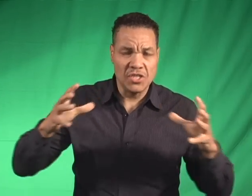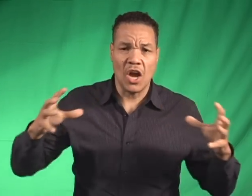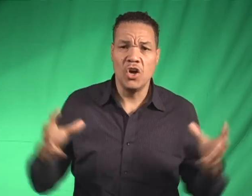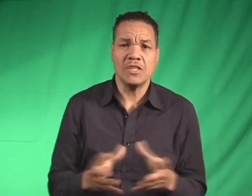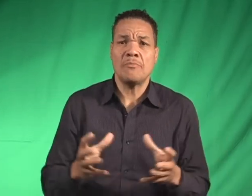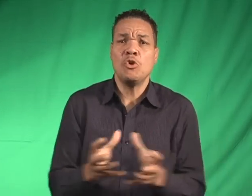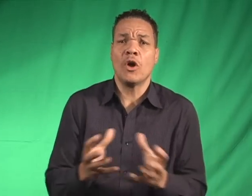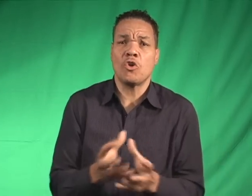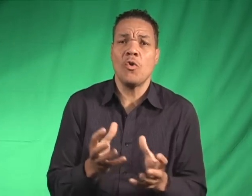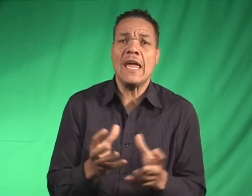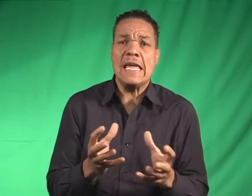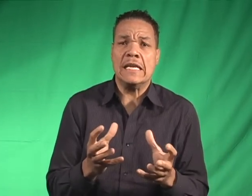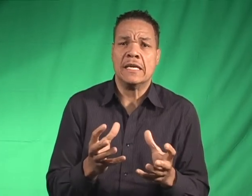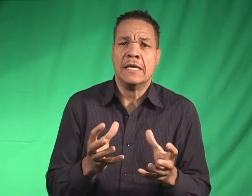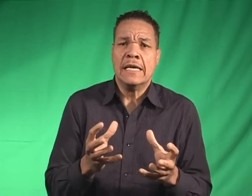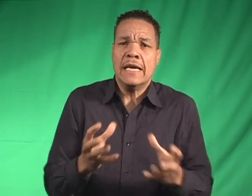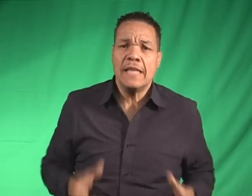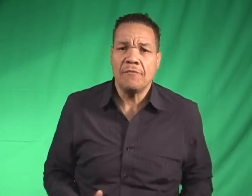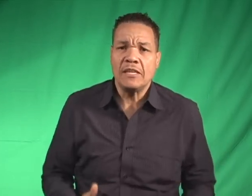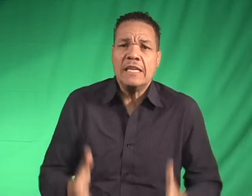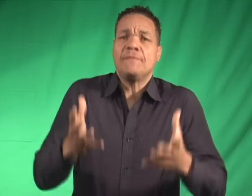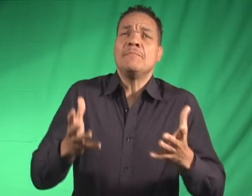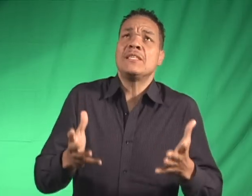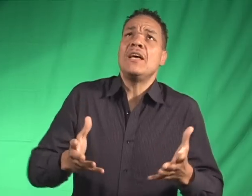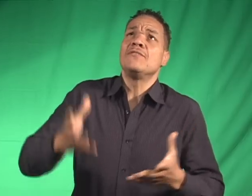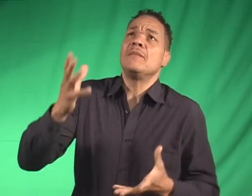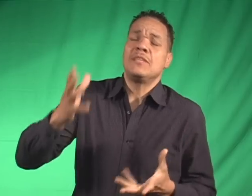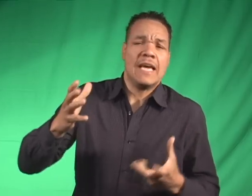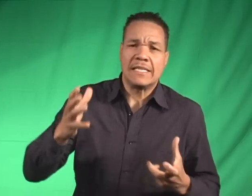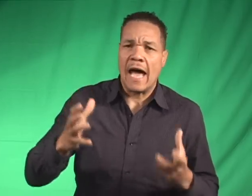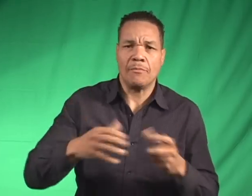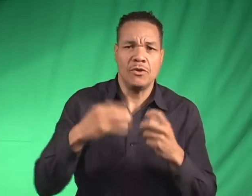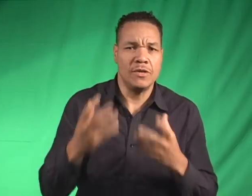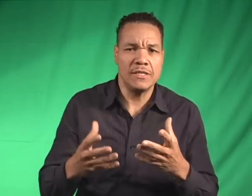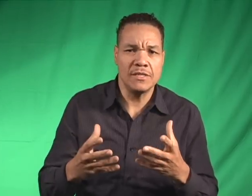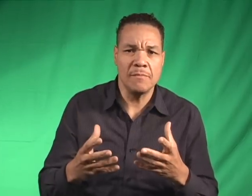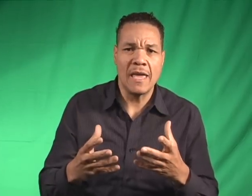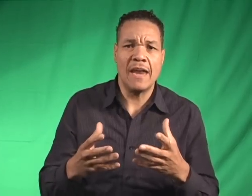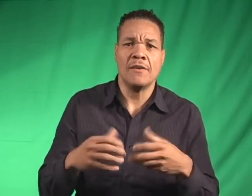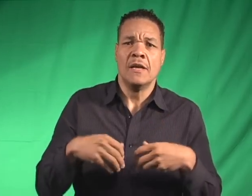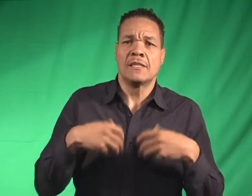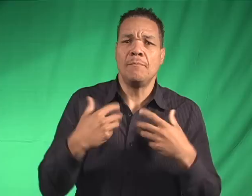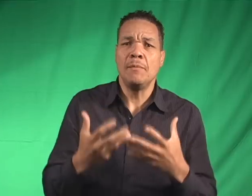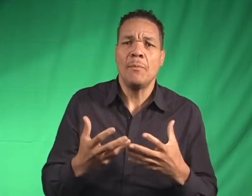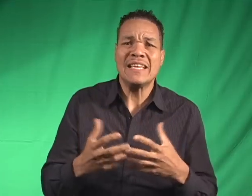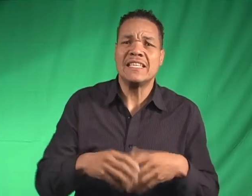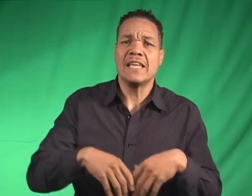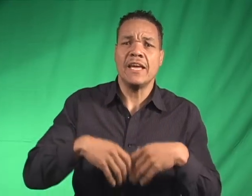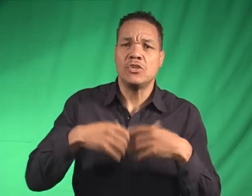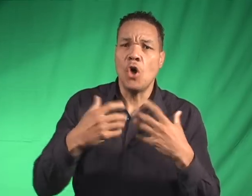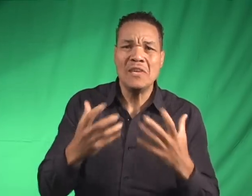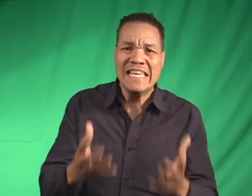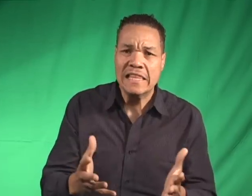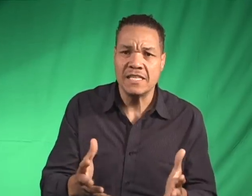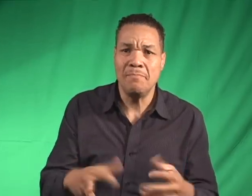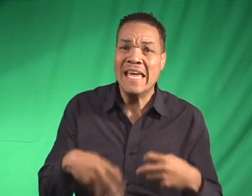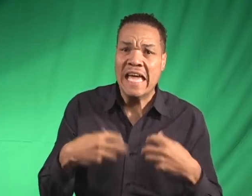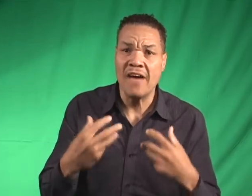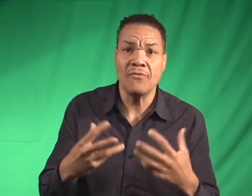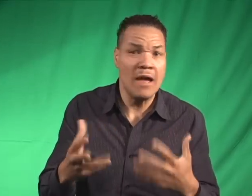are hooked up to a crane, and they have to lift themselves up to the top. You know, is there some kind of subliminal message like, don't get this big ever